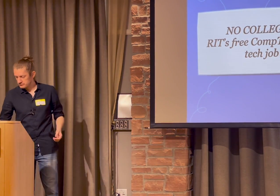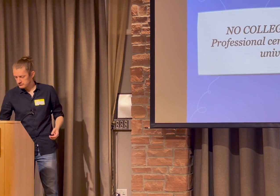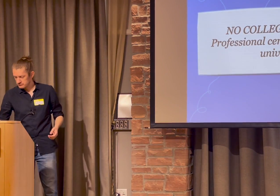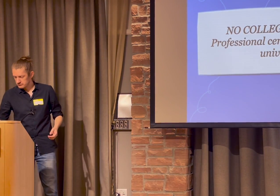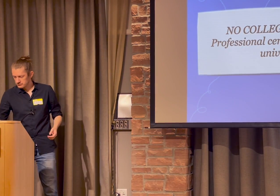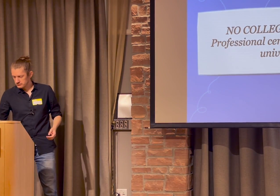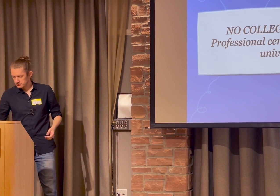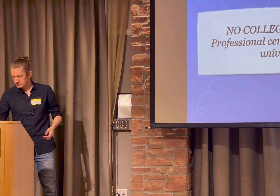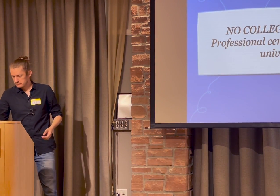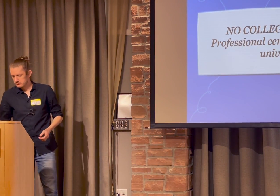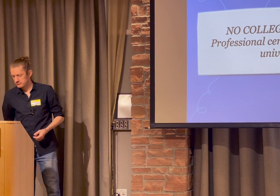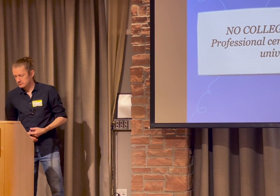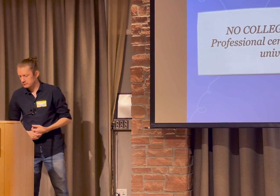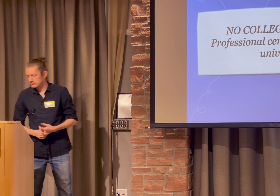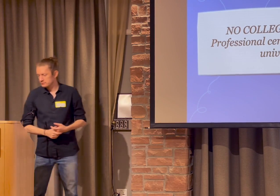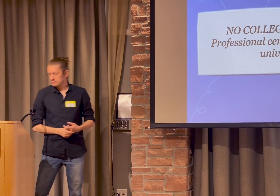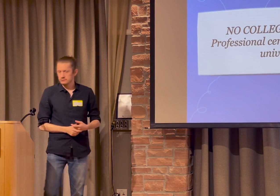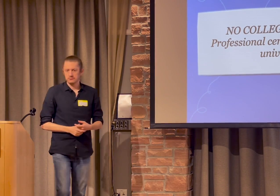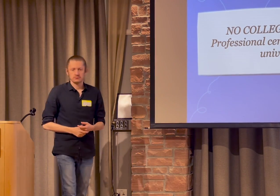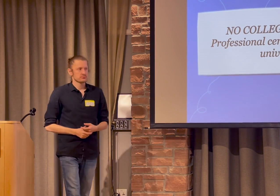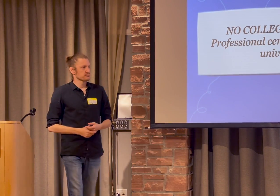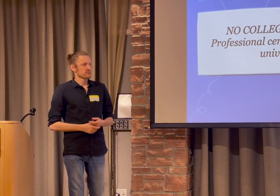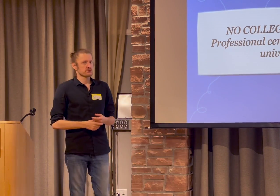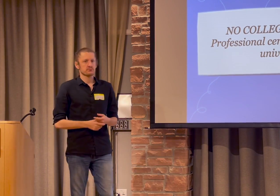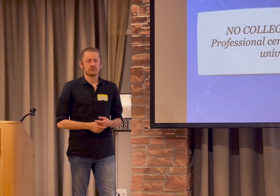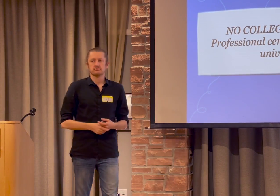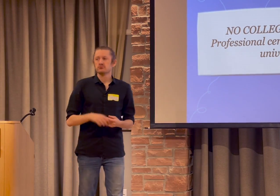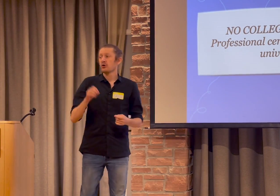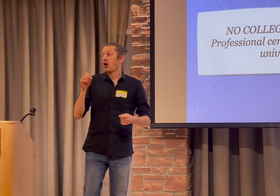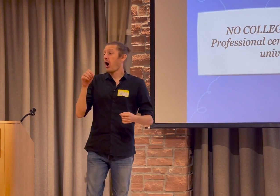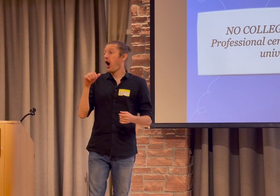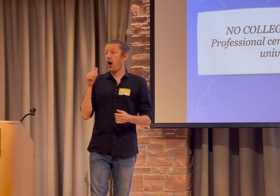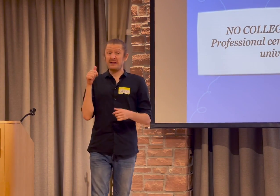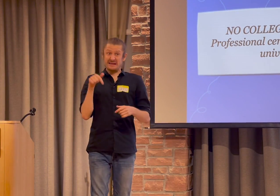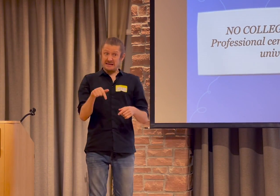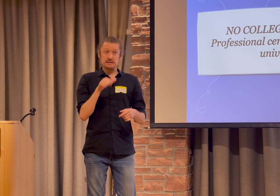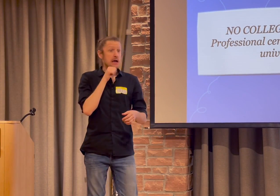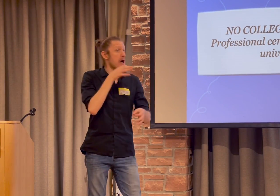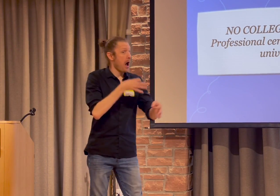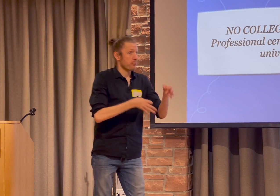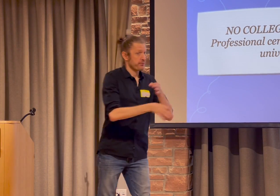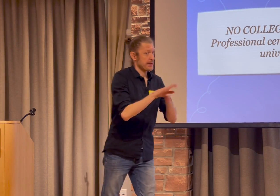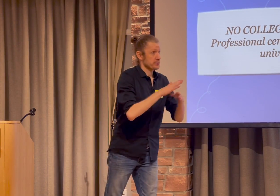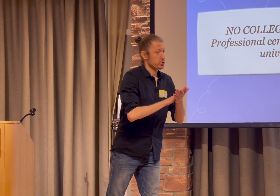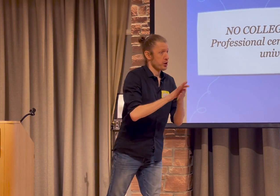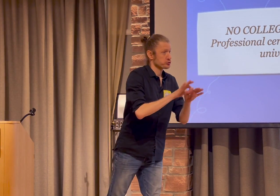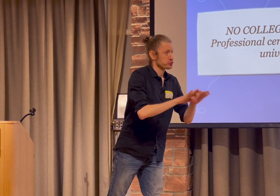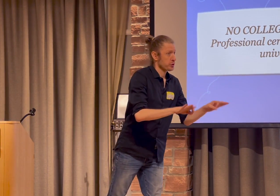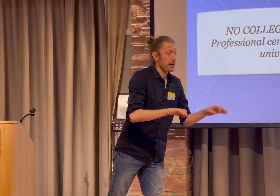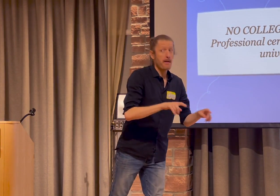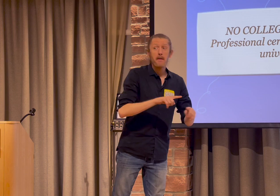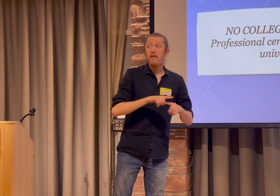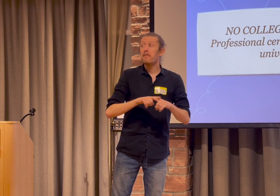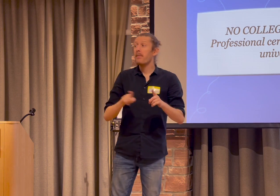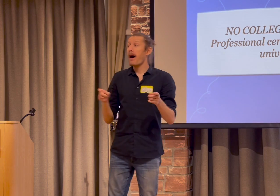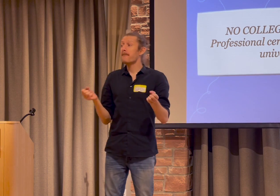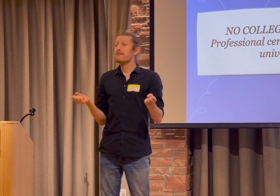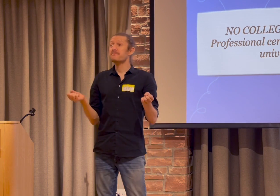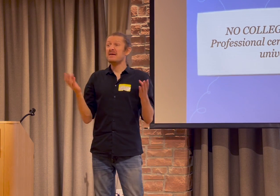job. So this does not